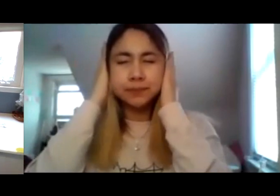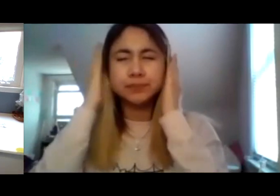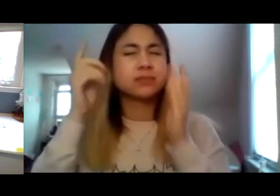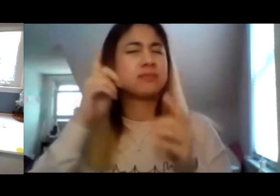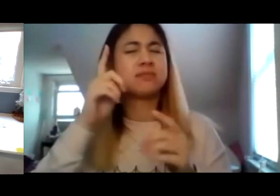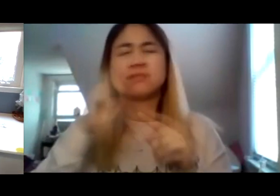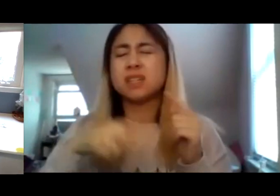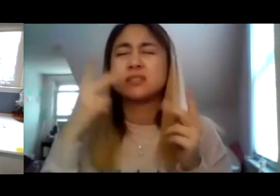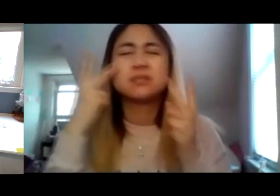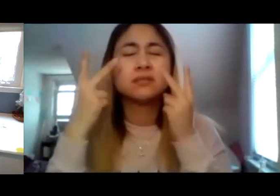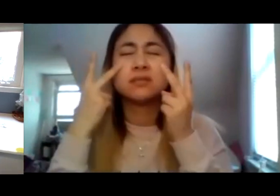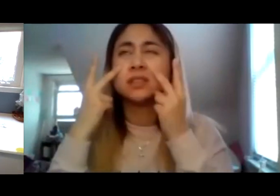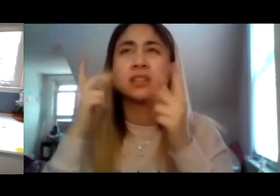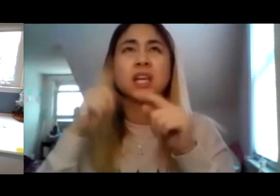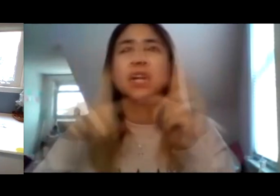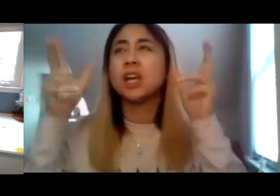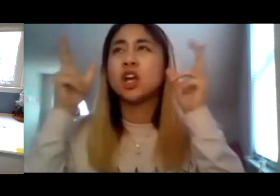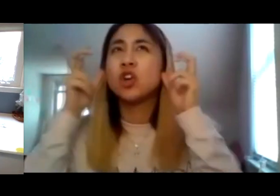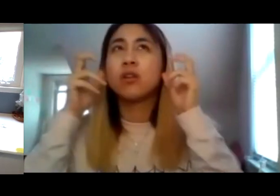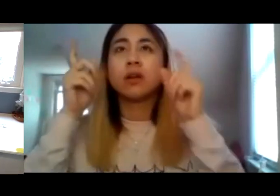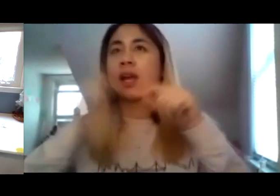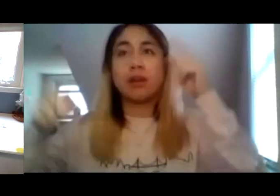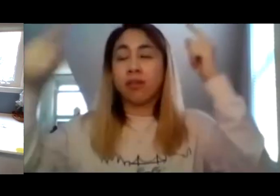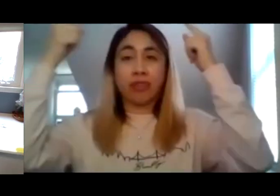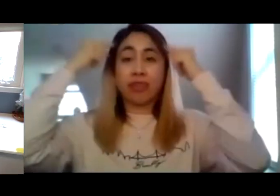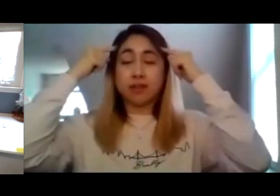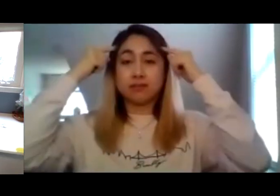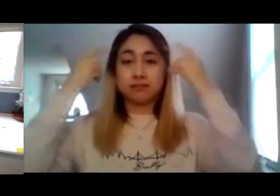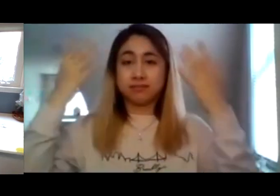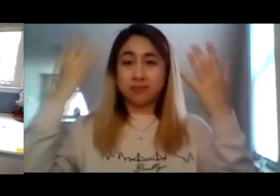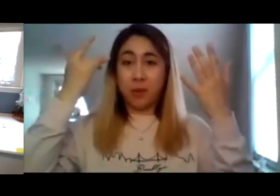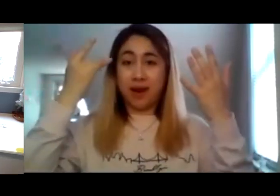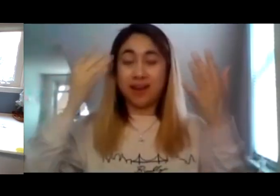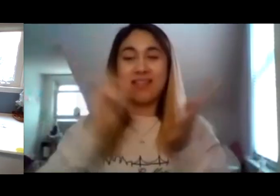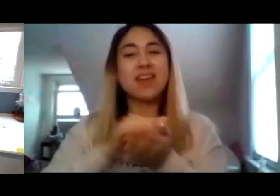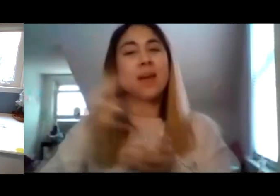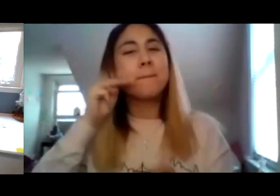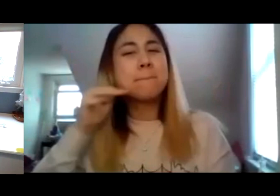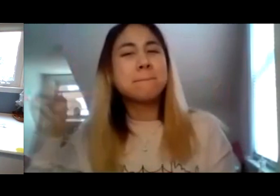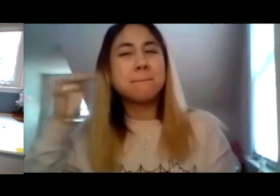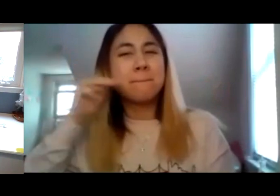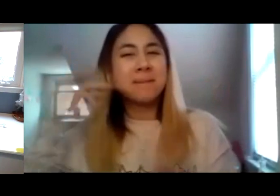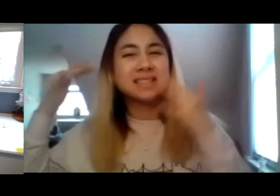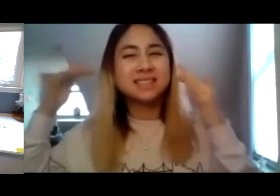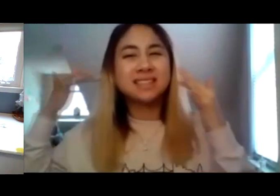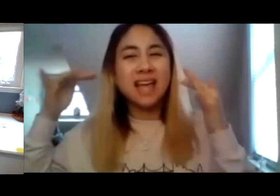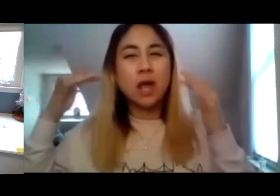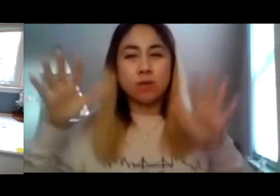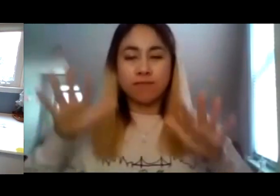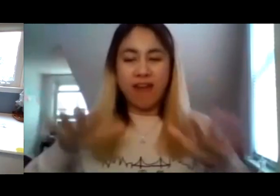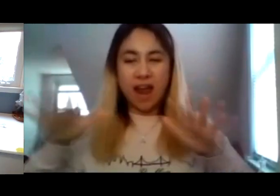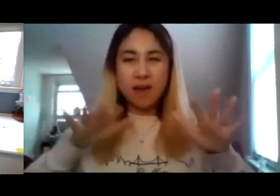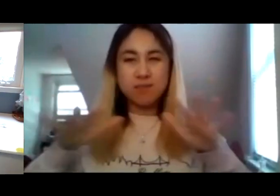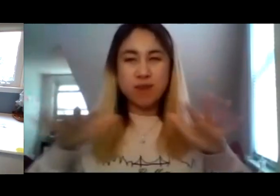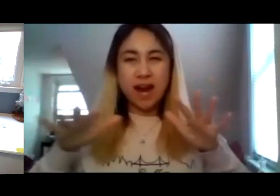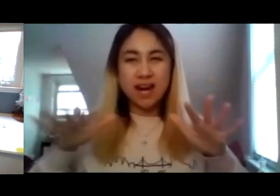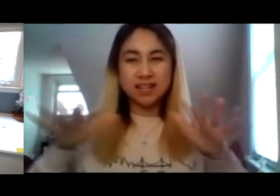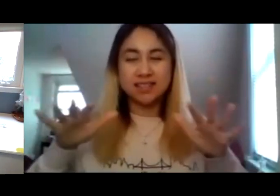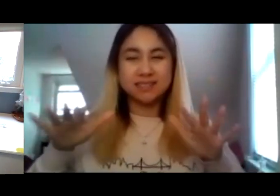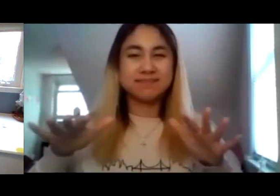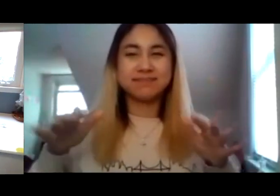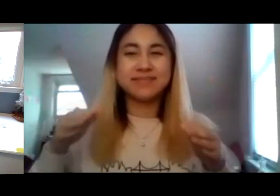hear anything, and we can't even think of anything because that humming sound is a vibrating sound for our whole